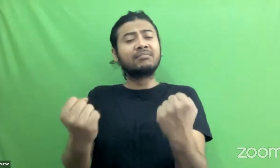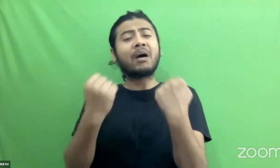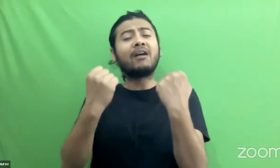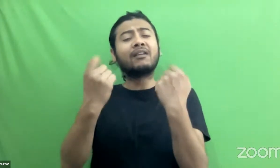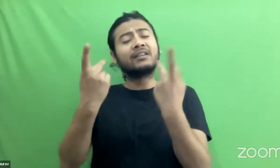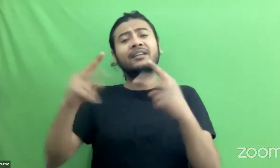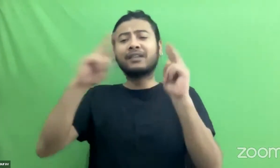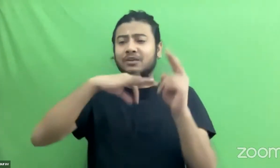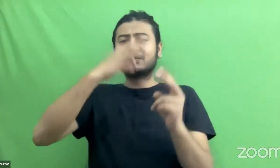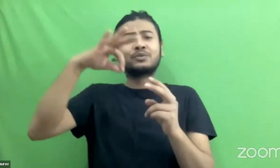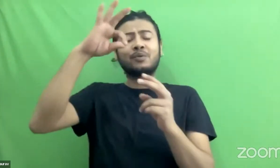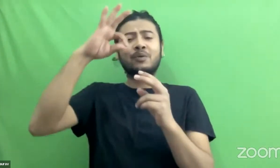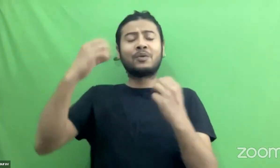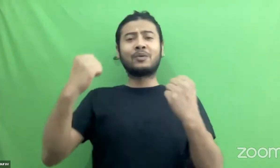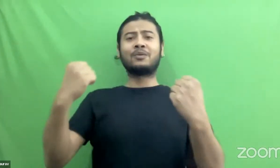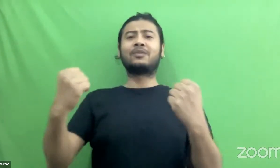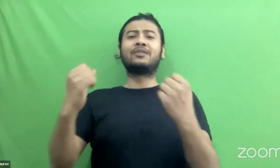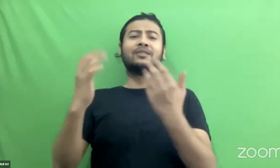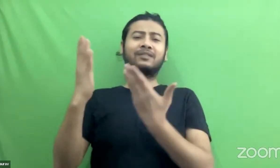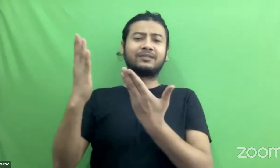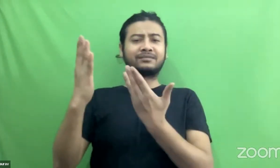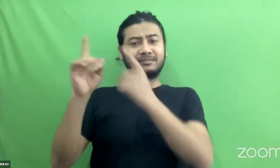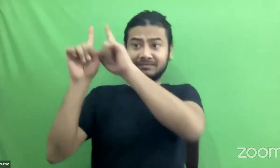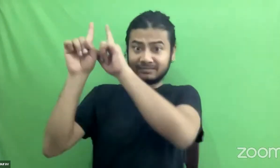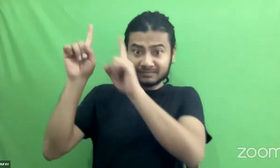They can come in the form of a male, they can come in the form of a female.